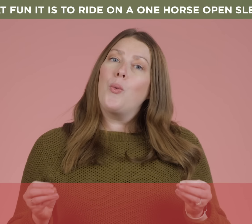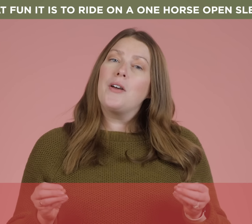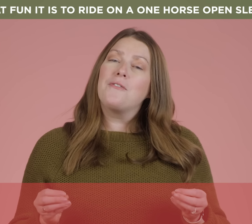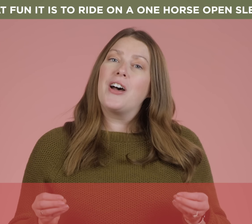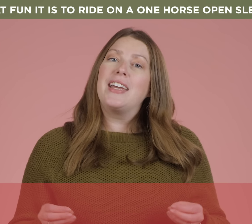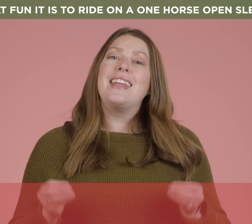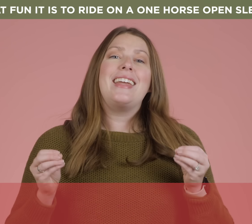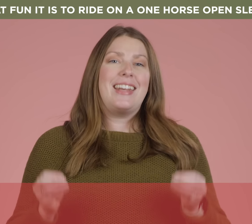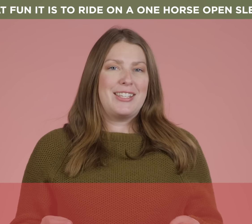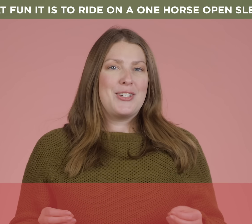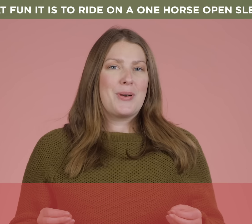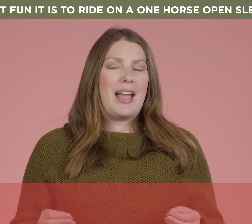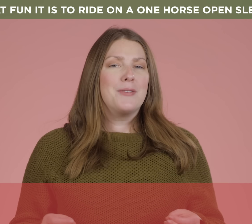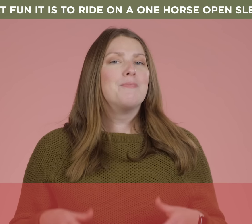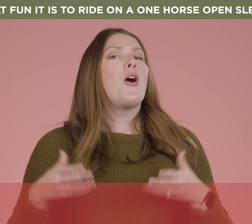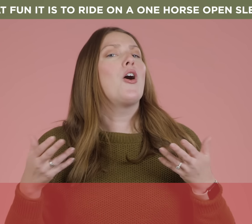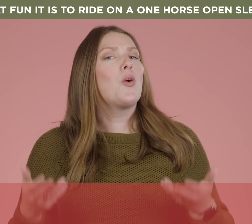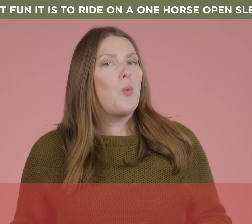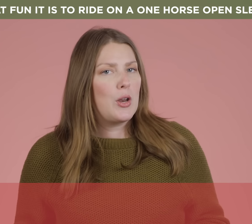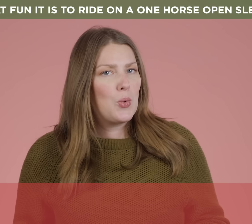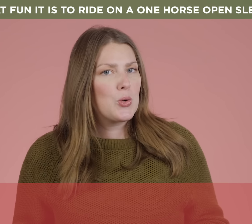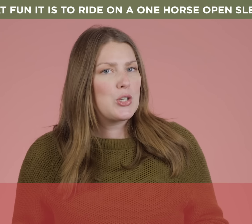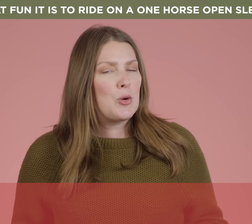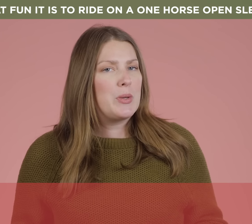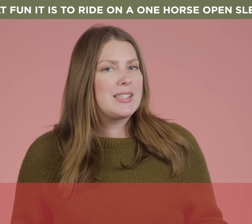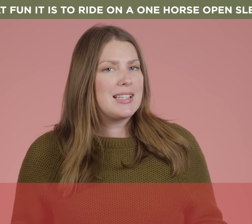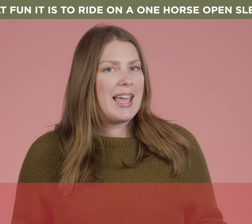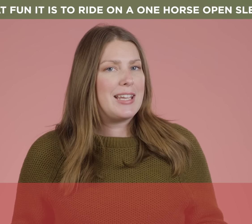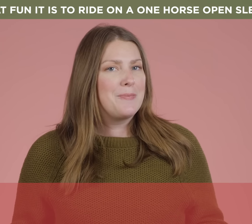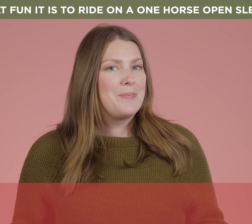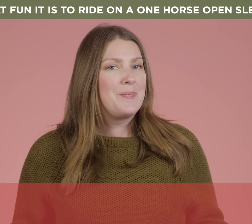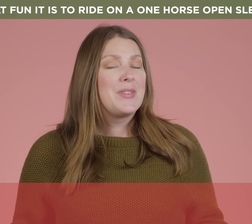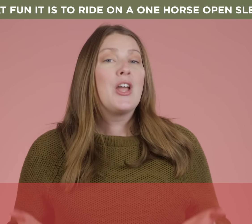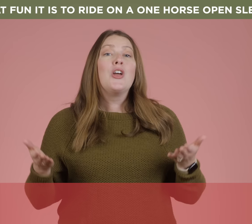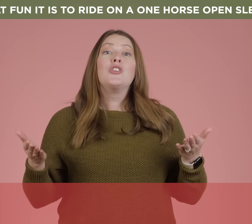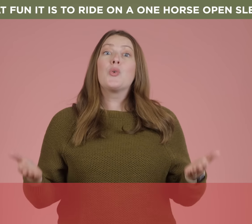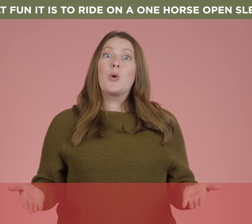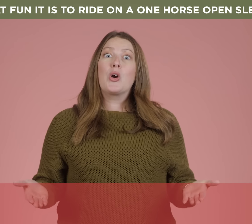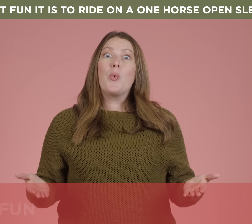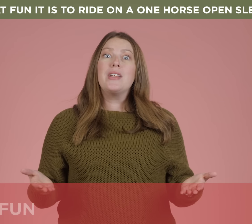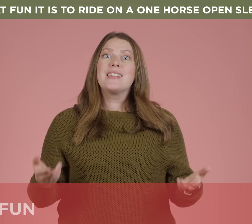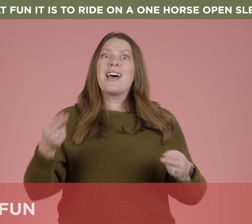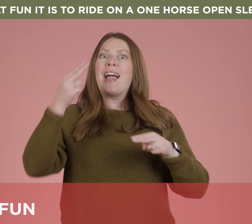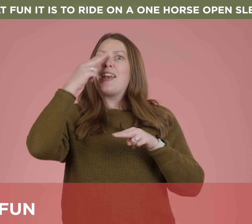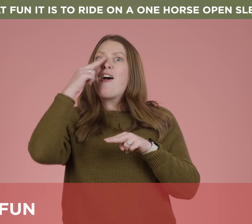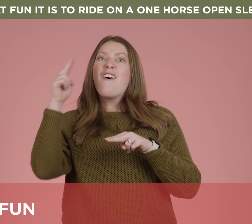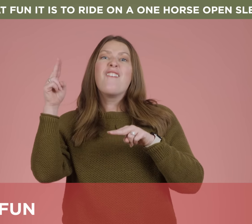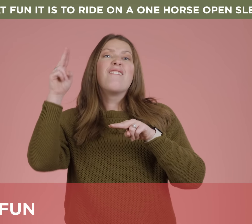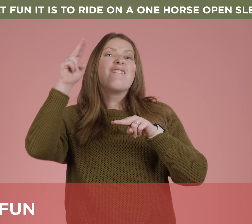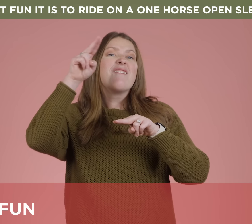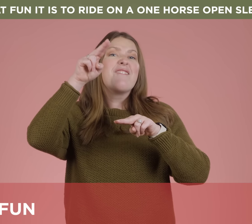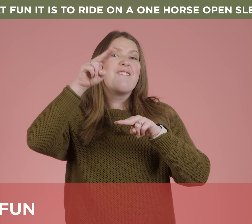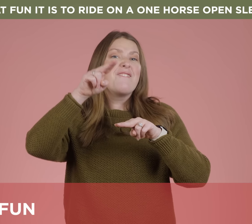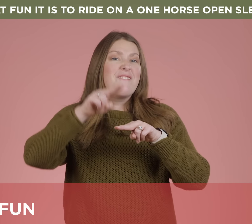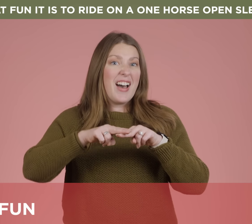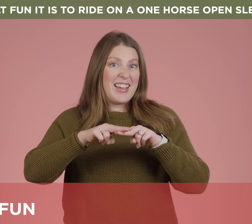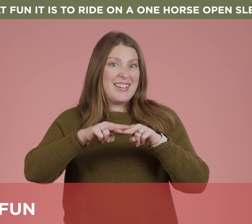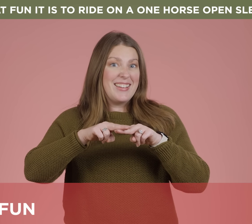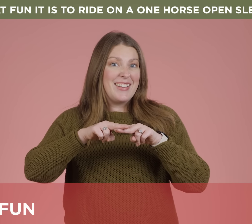what fun it is to ride on a one-horse open sleigh. So we're going to sign fun,